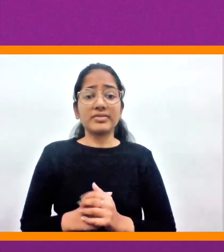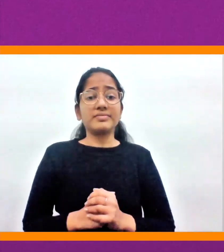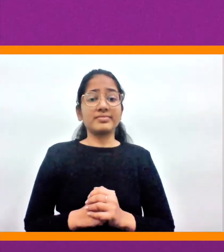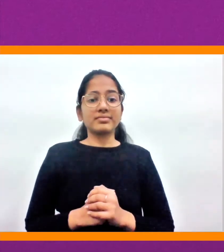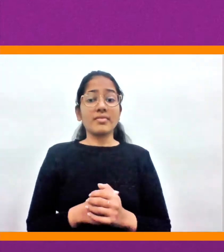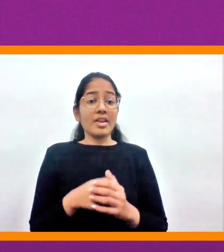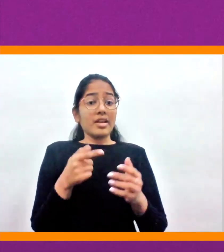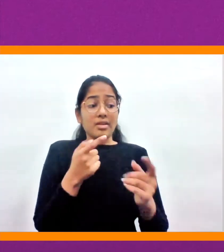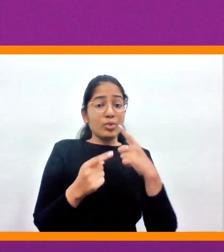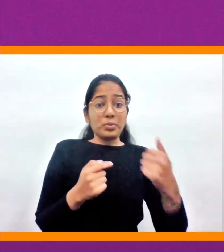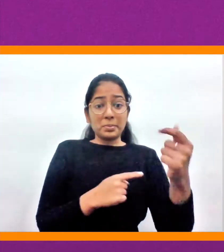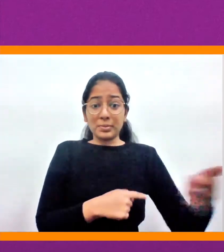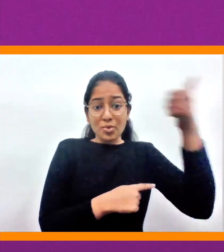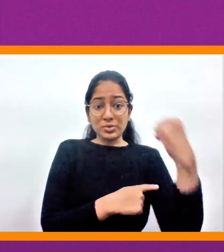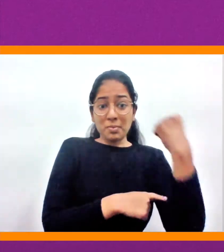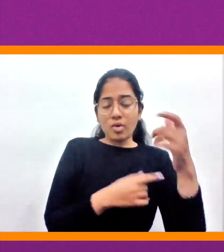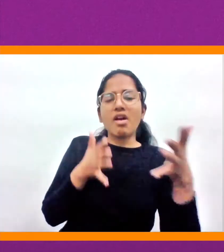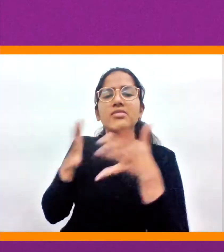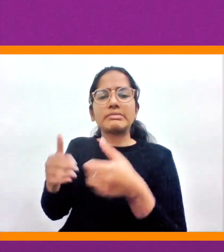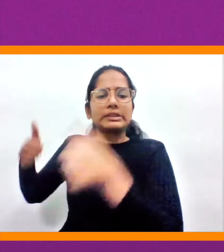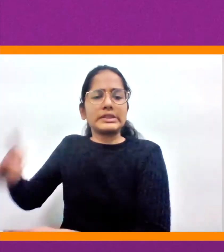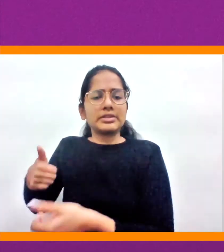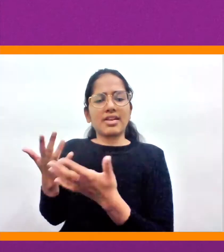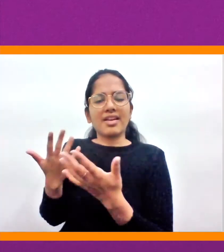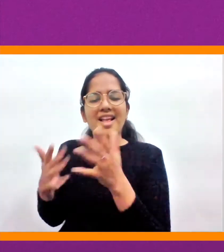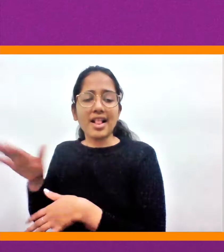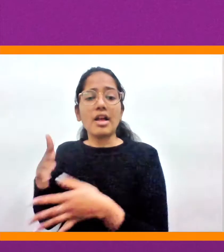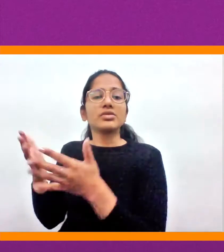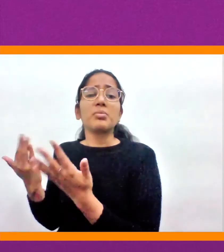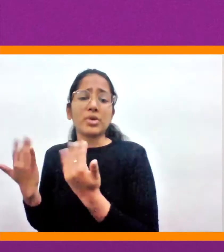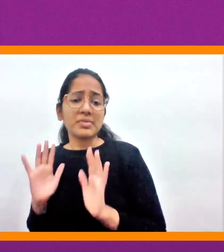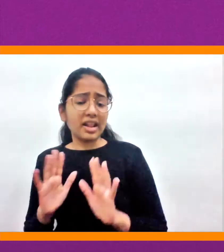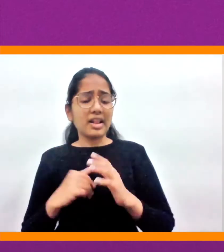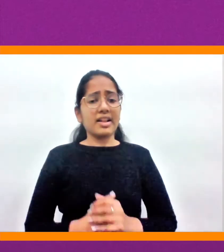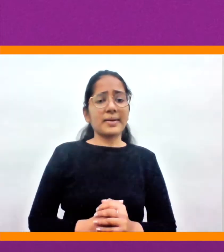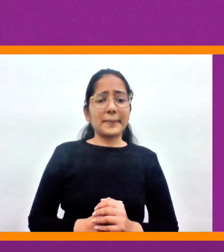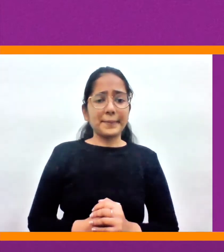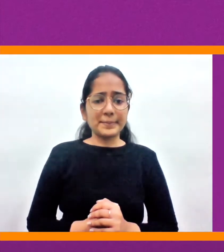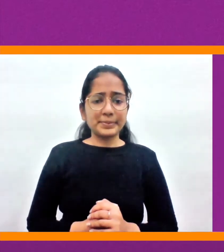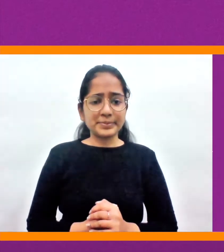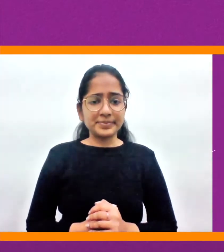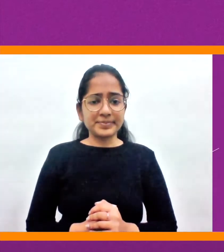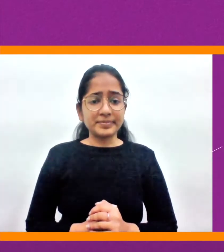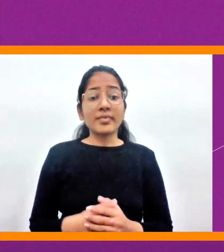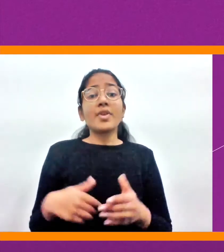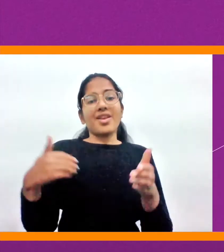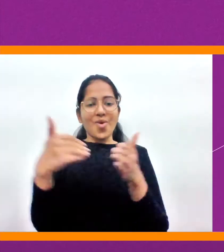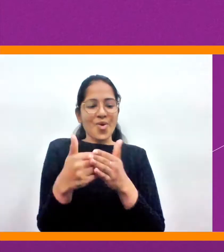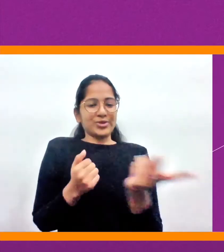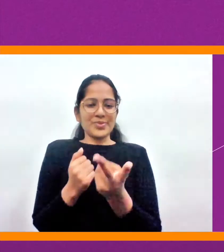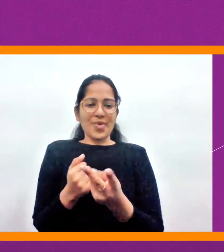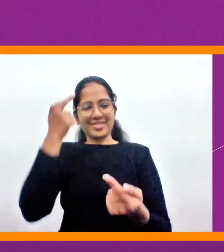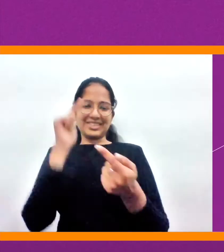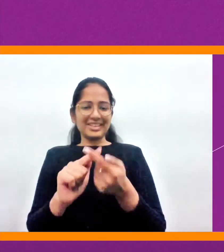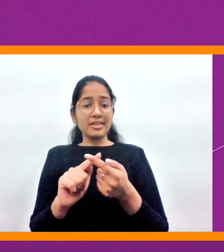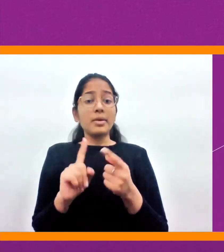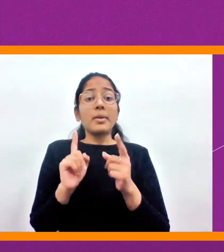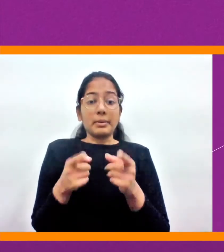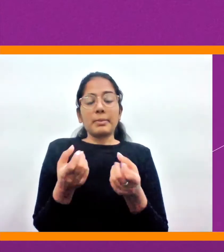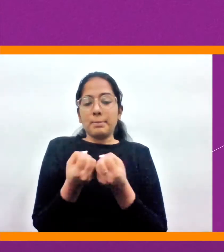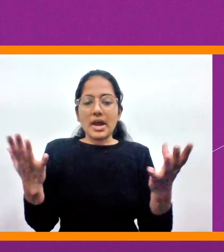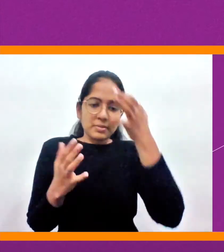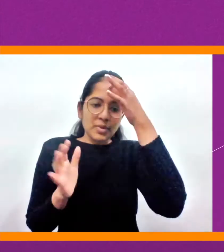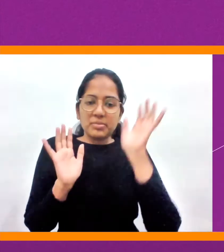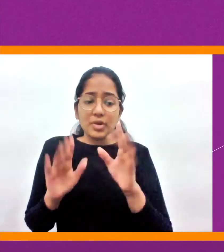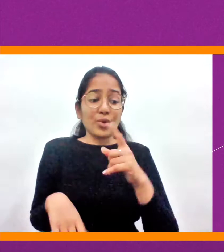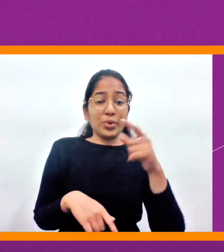enable sexual harassment and abuse of power to occur in the first place. We can't foster consensual intimacy in